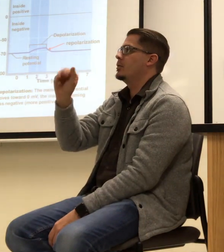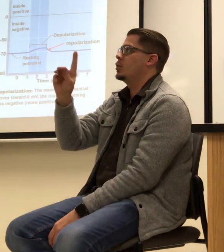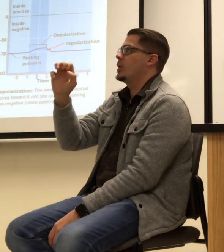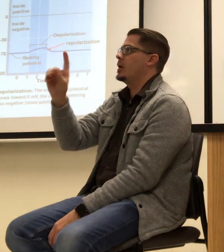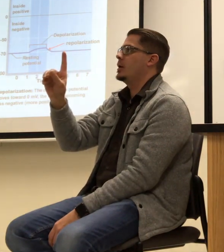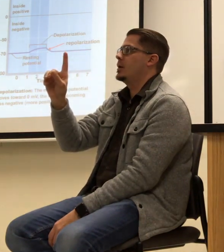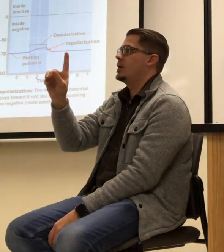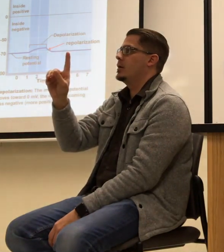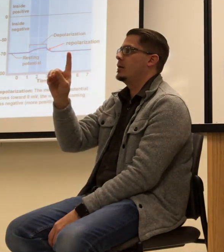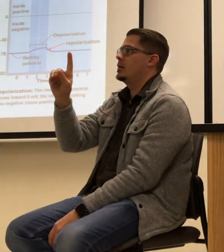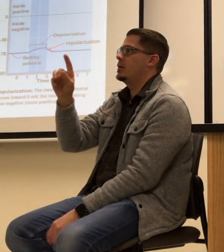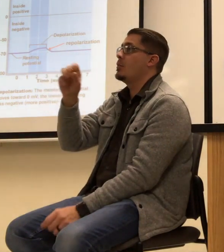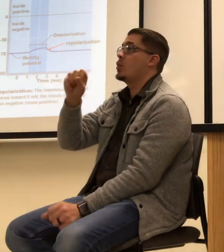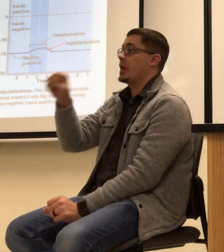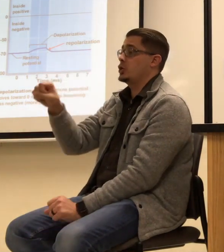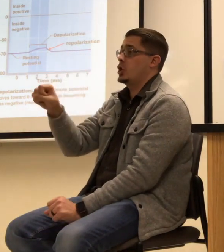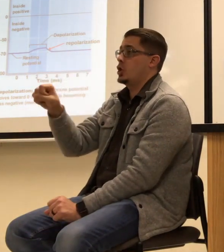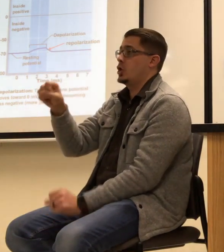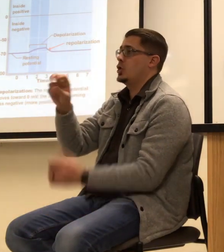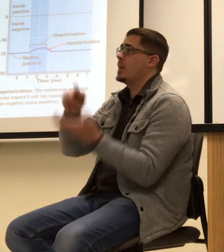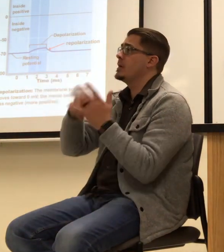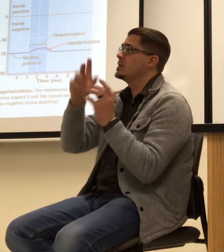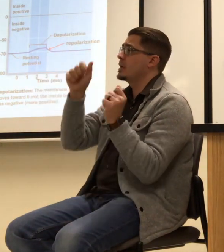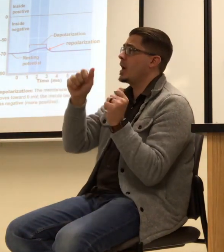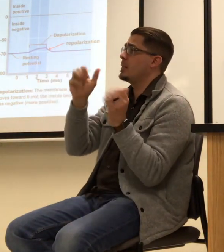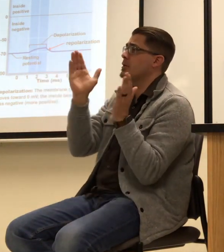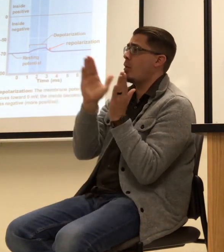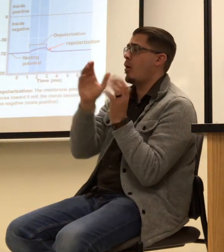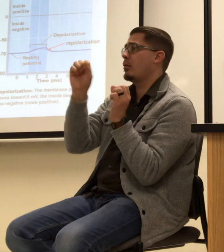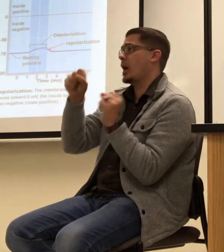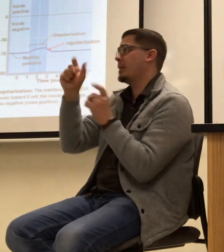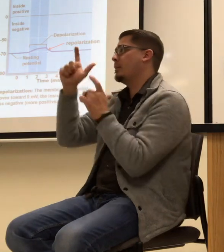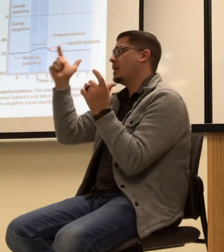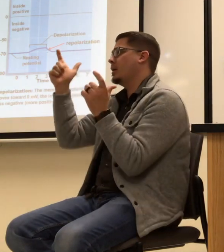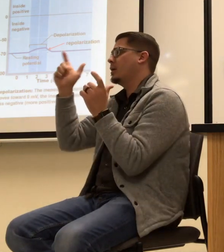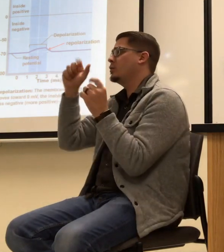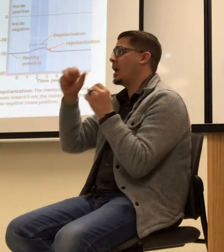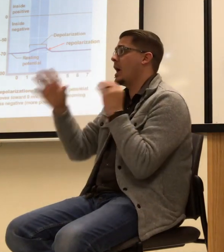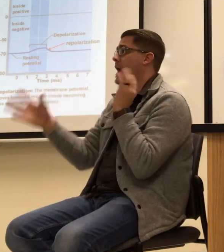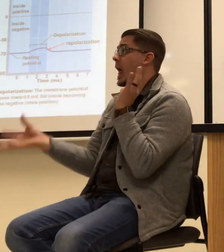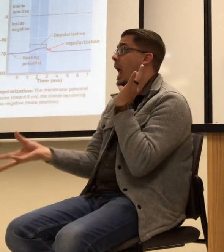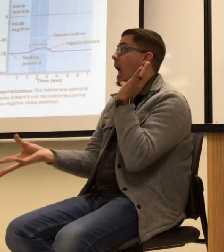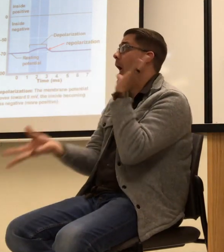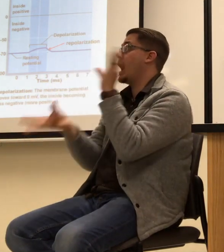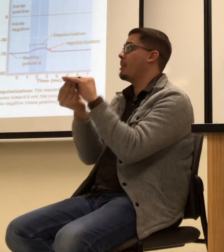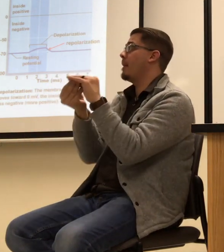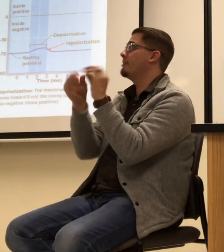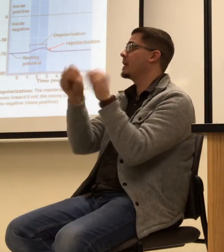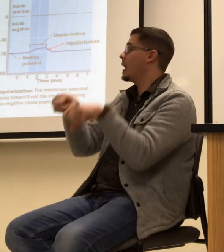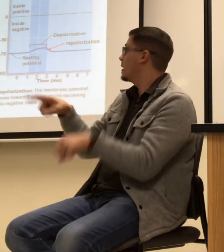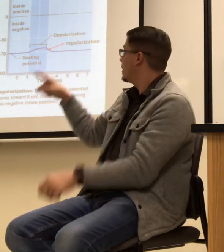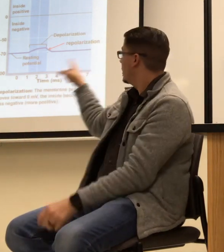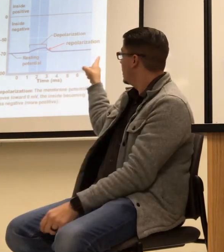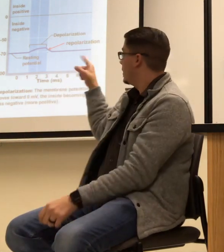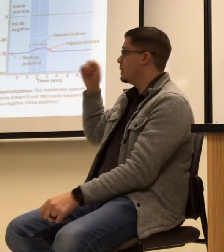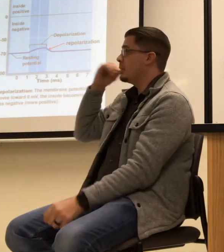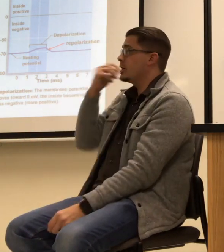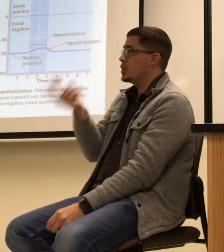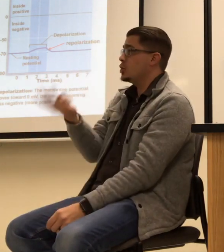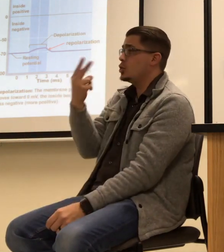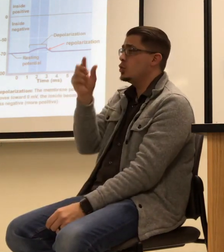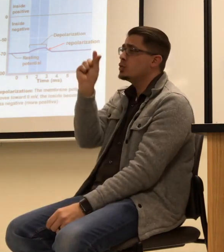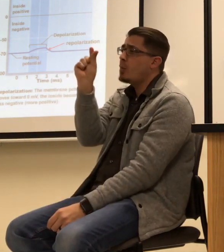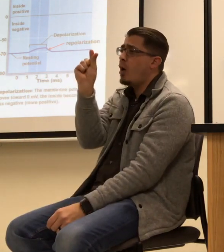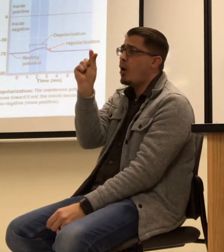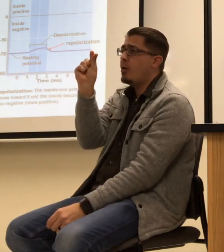mean, they're called graded potentials. That means they could be bigger, they could be smaller. You can add them up. Maybe two small ones